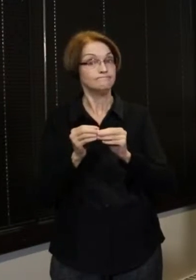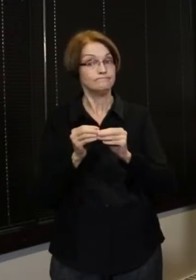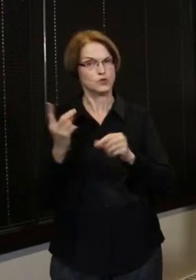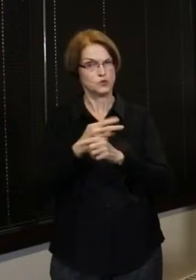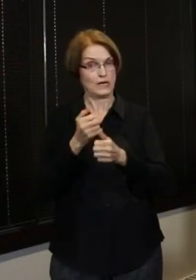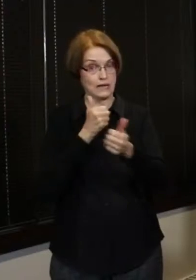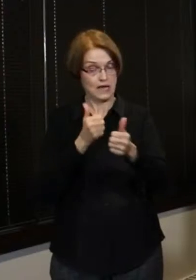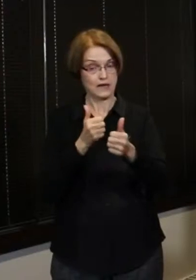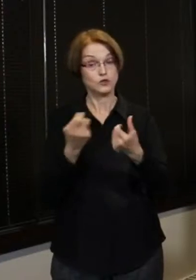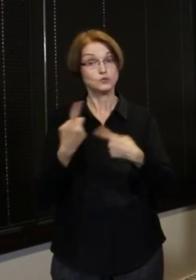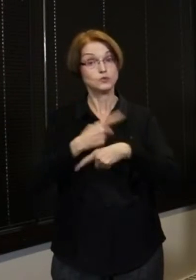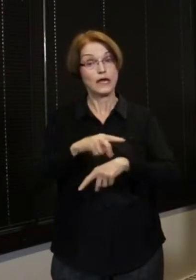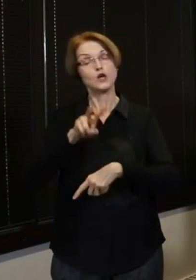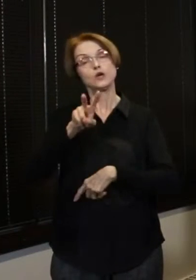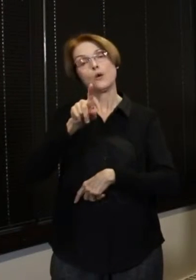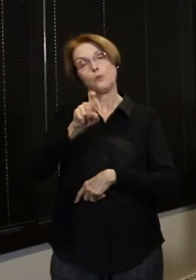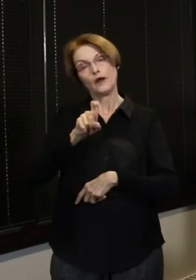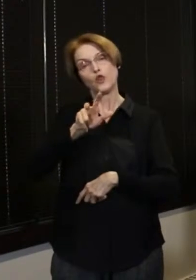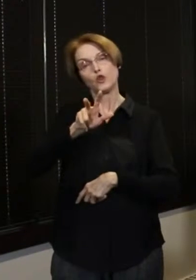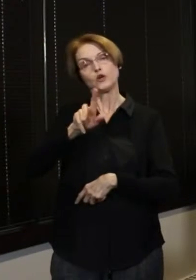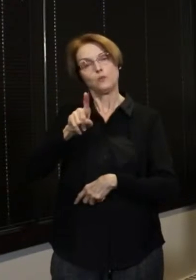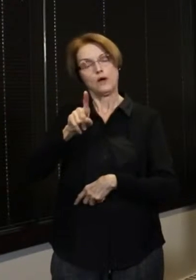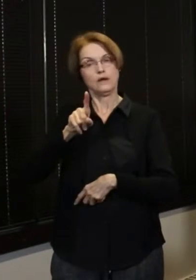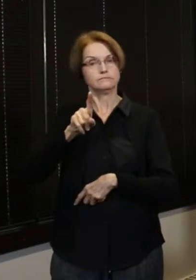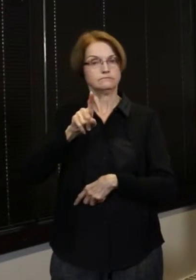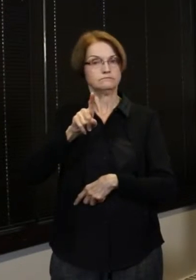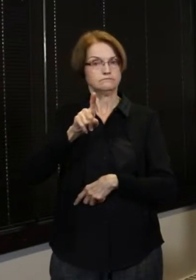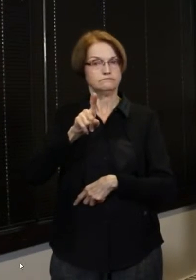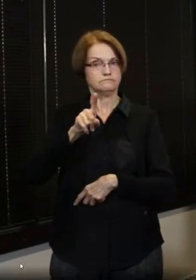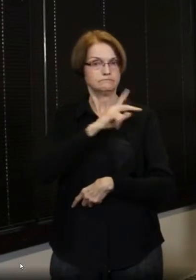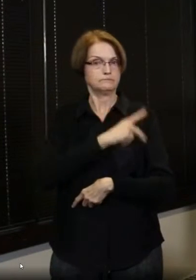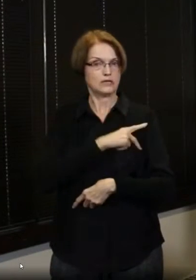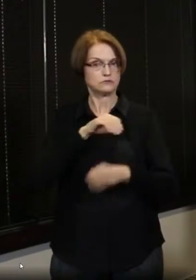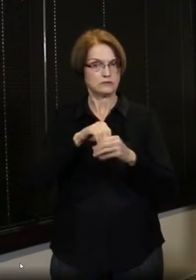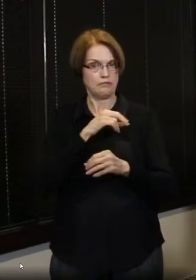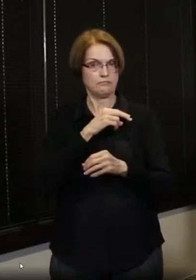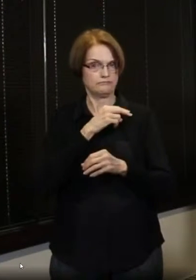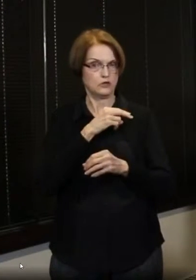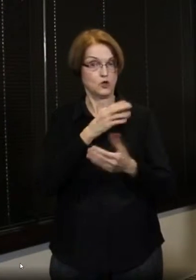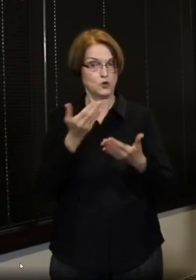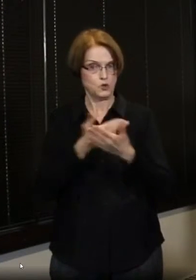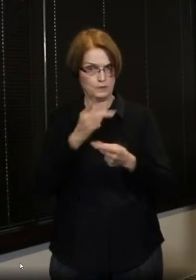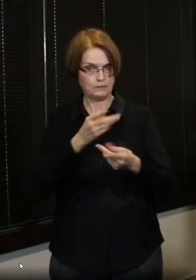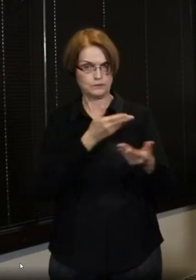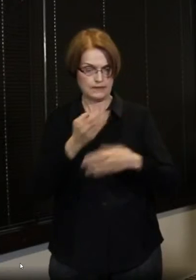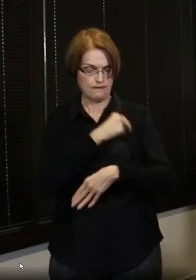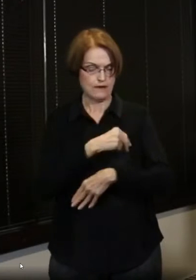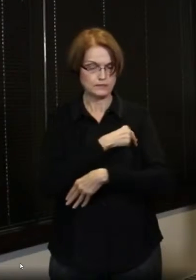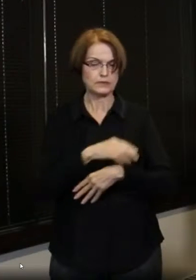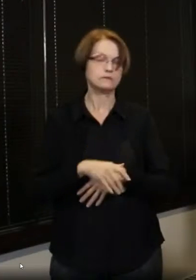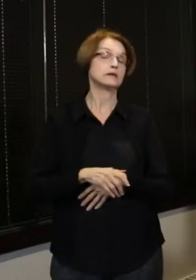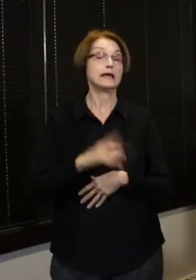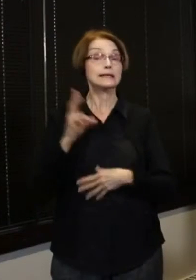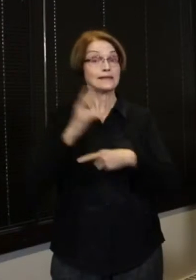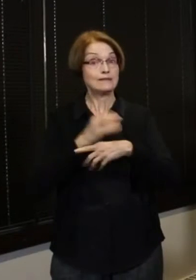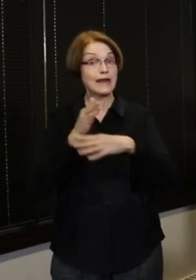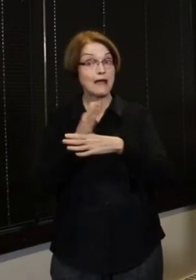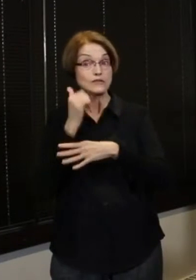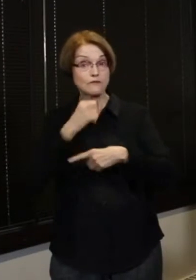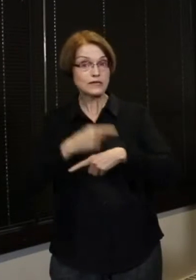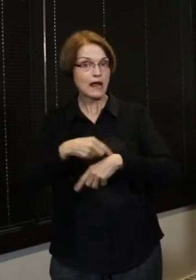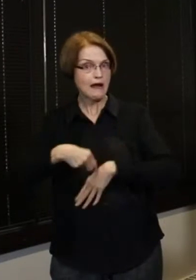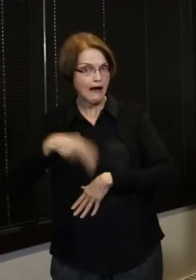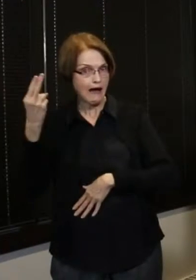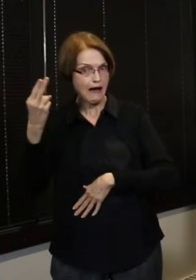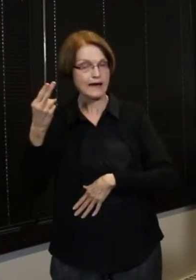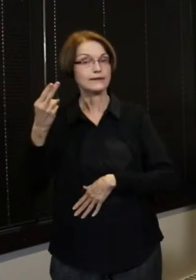we're reporting is 131. Our 7-day rolling average continues to be very high as well, and the